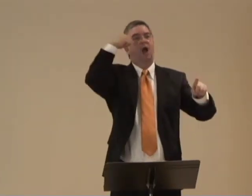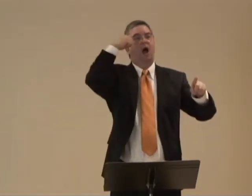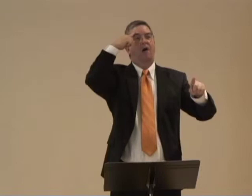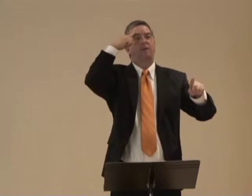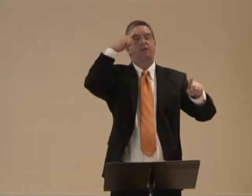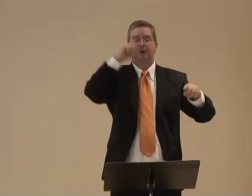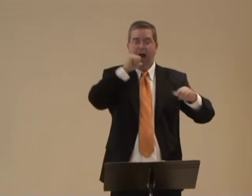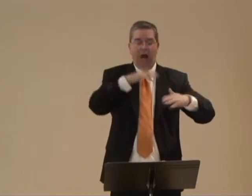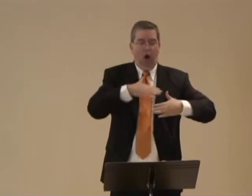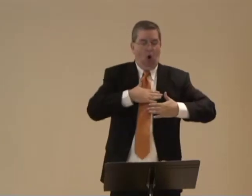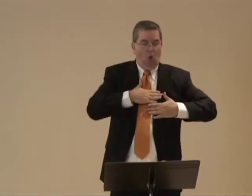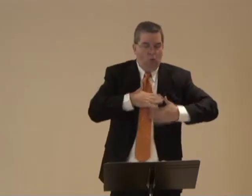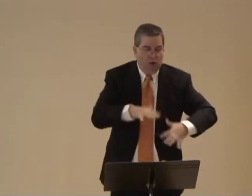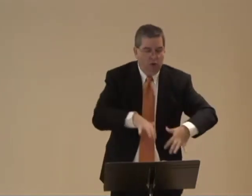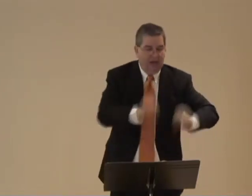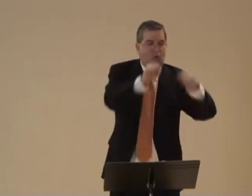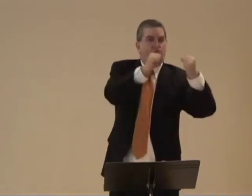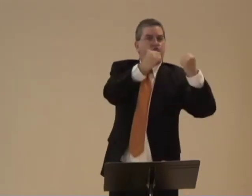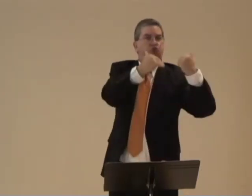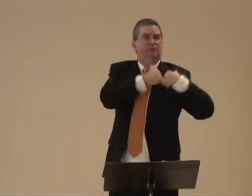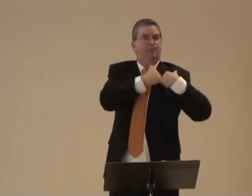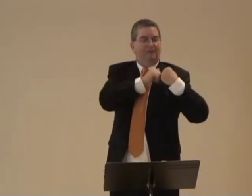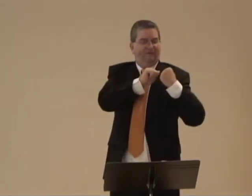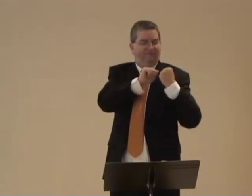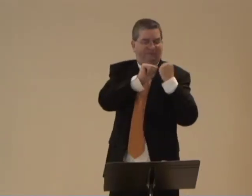lot of bills and they don't know what to do, so they go bankrupt.